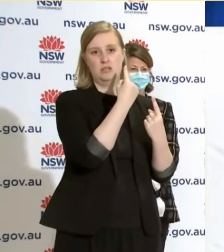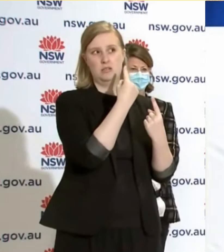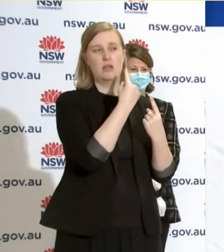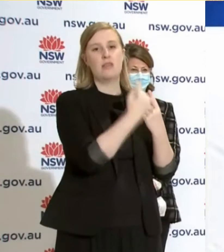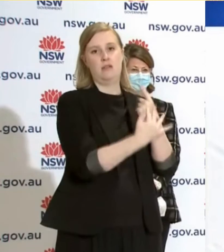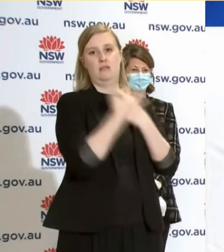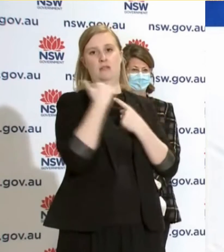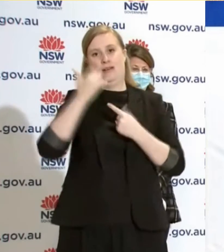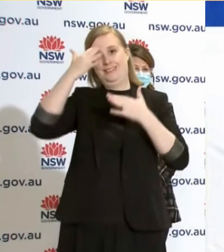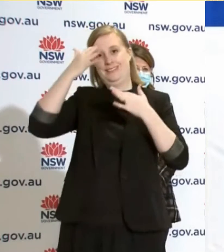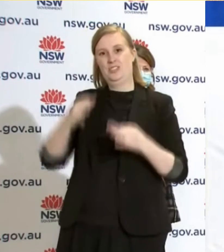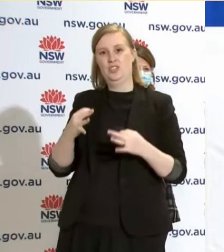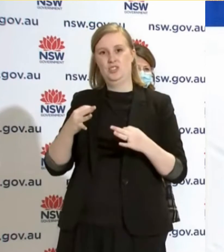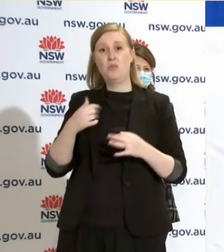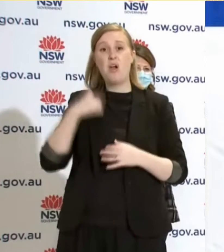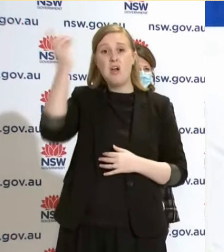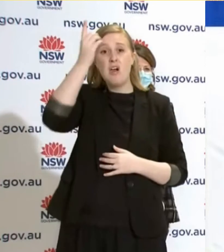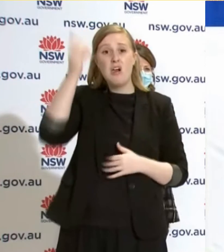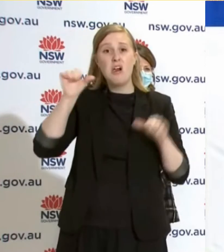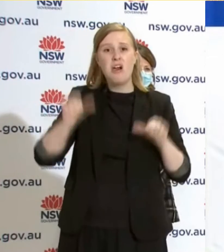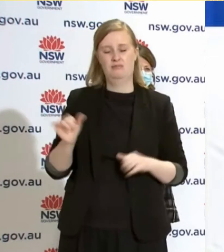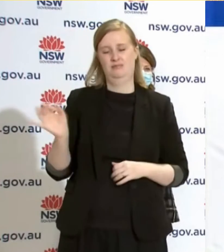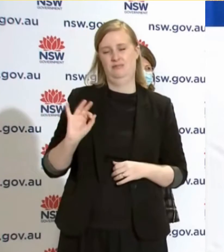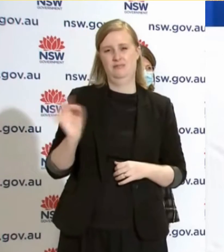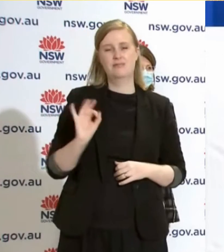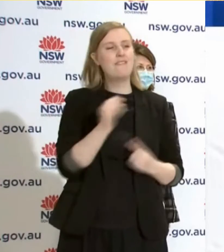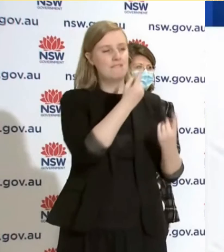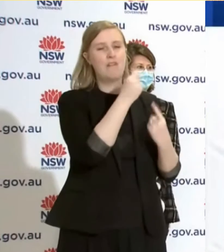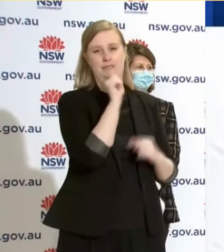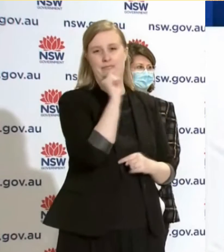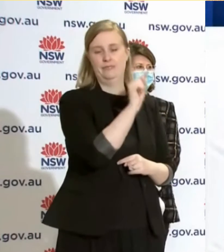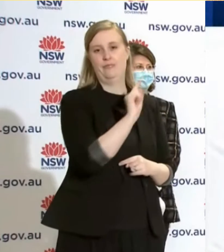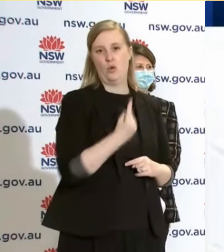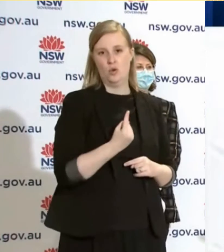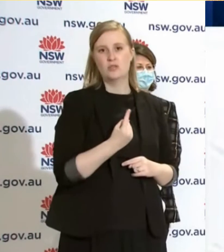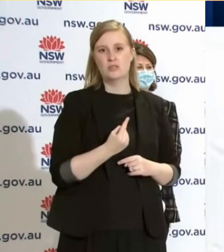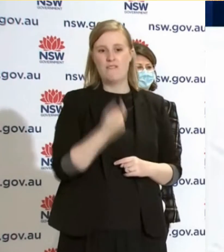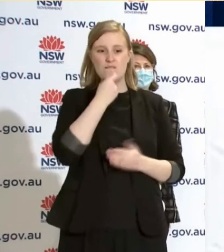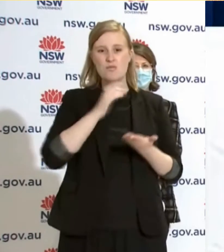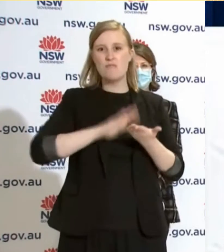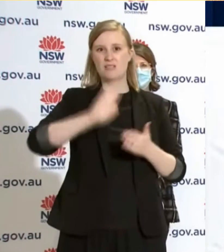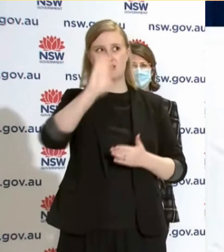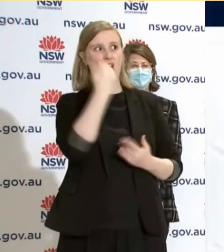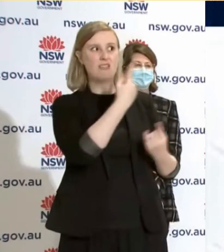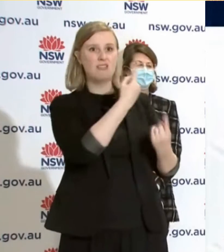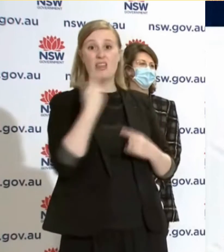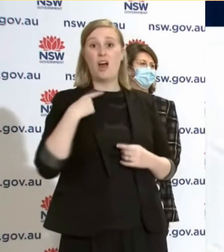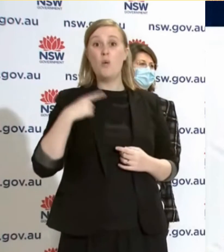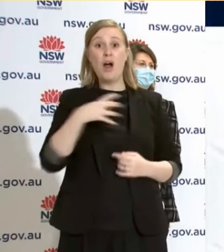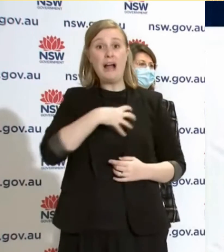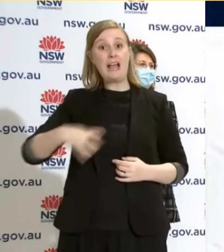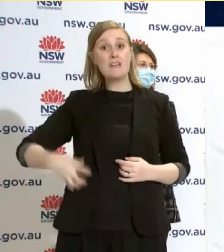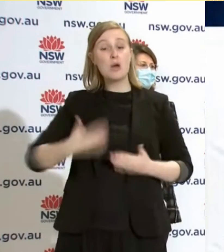decisions. And that's the advice that I received some months ago, and that's why I think I was the most enthusiastic participant in the